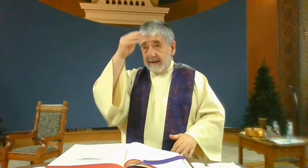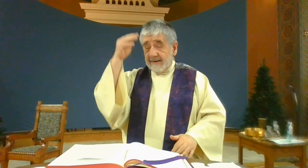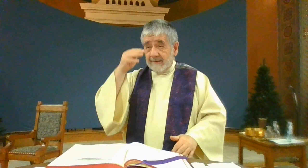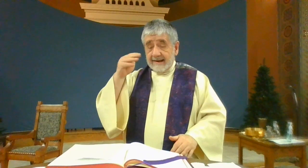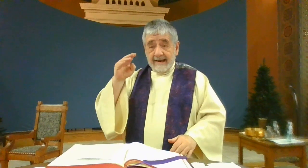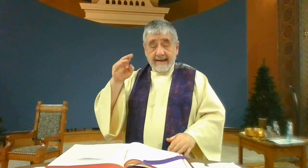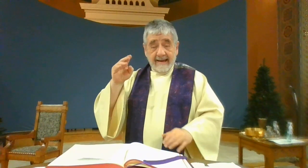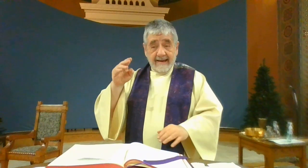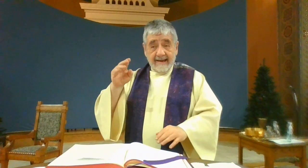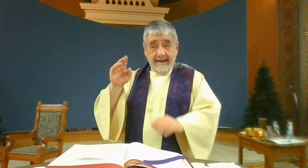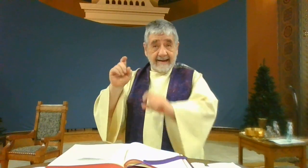Mary.